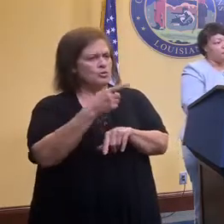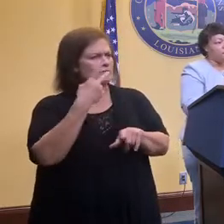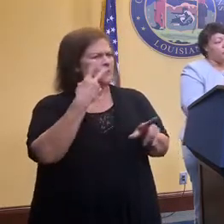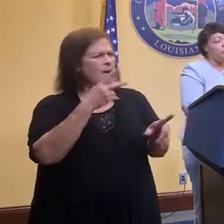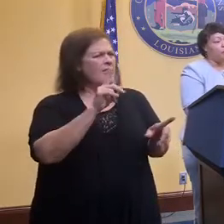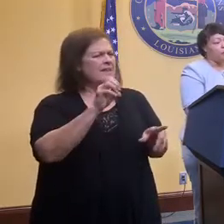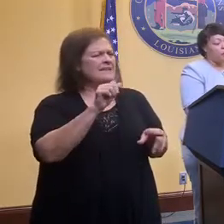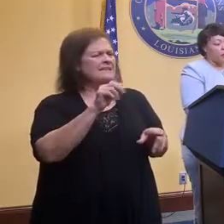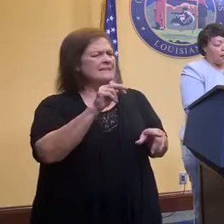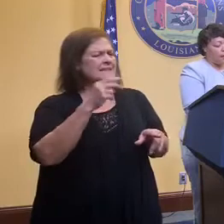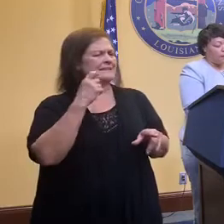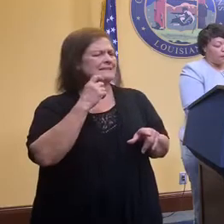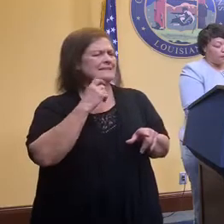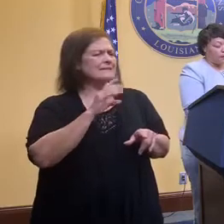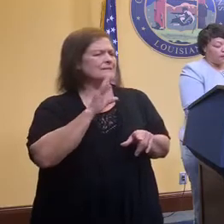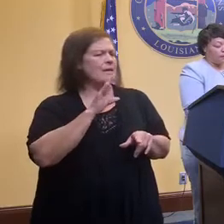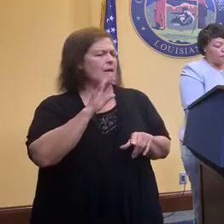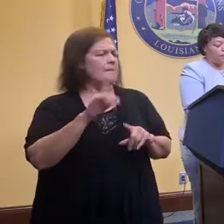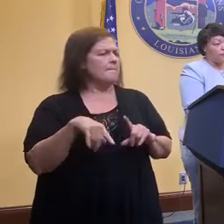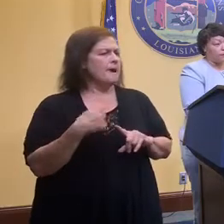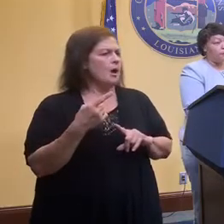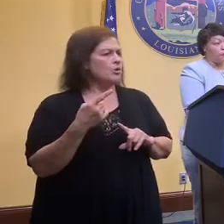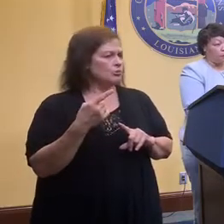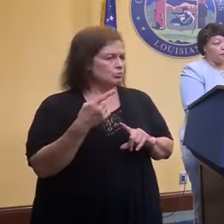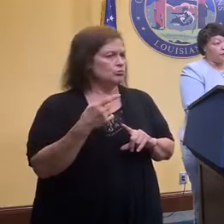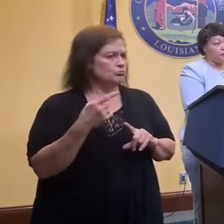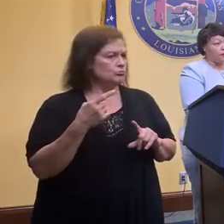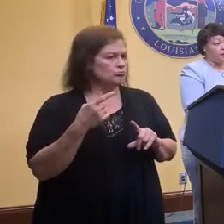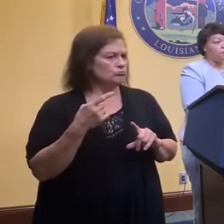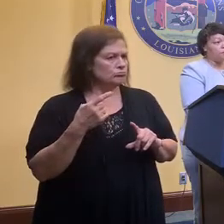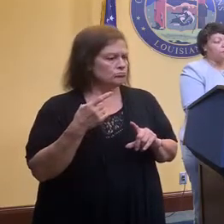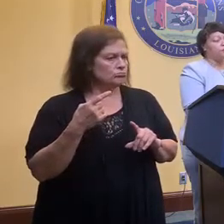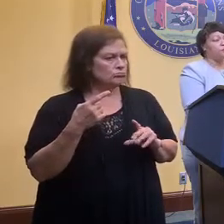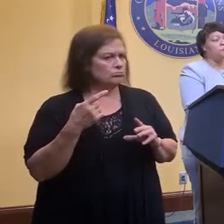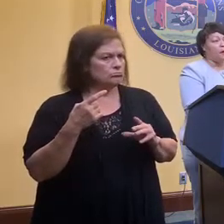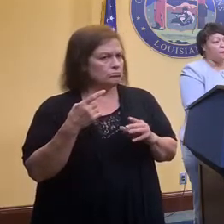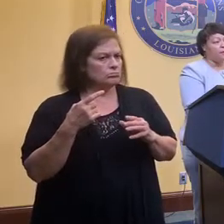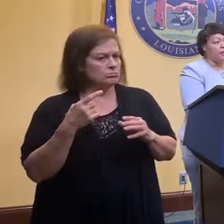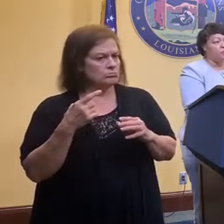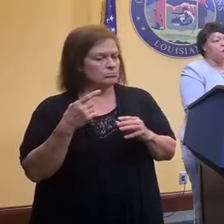out and spoke very to the point to their